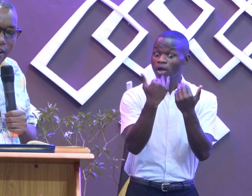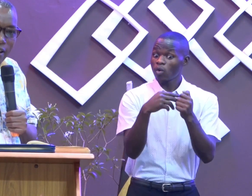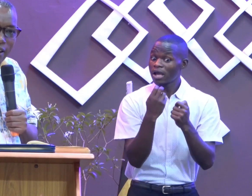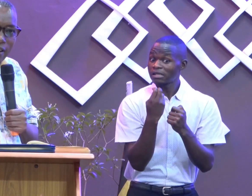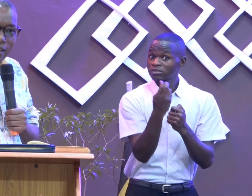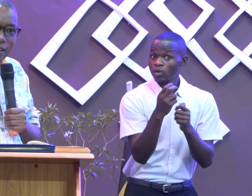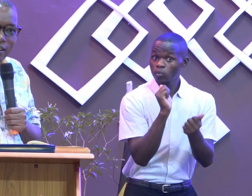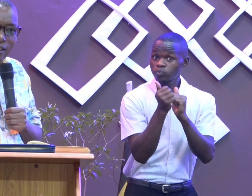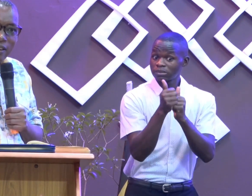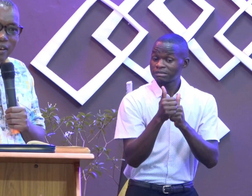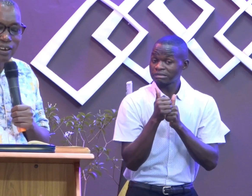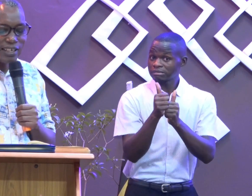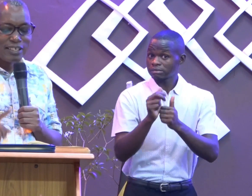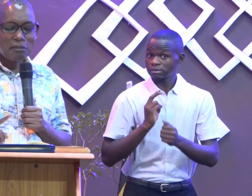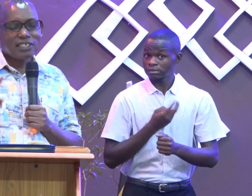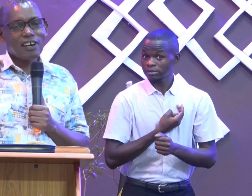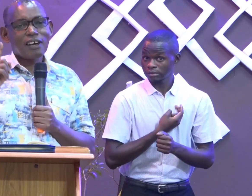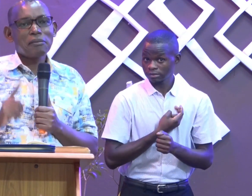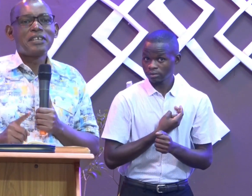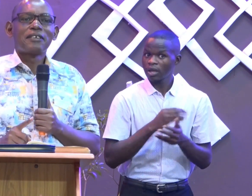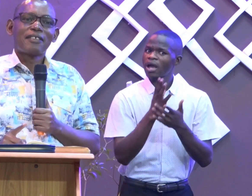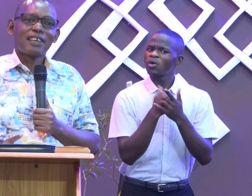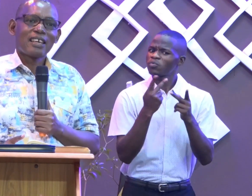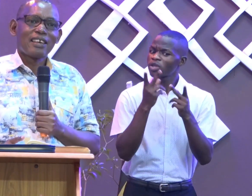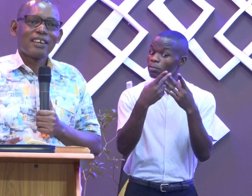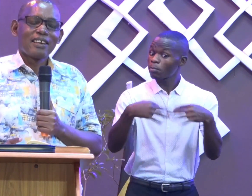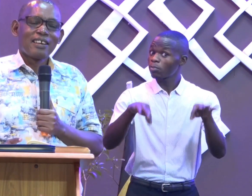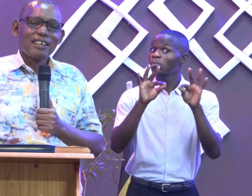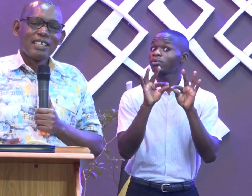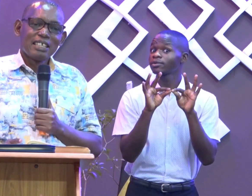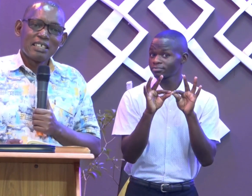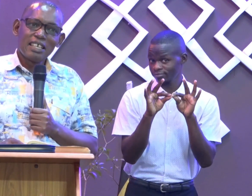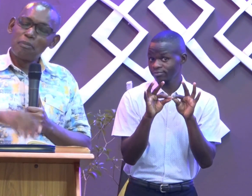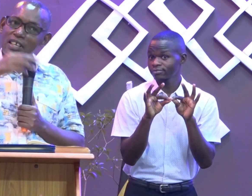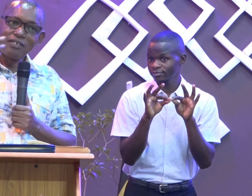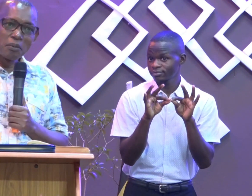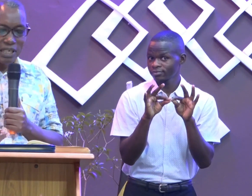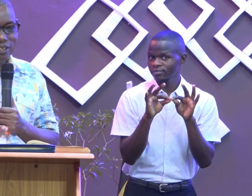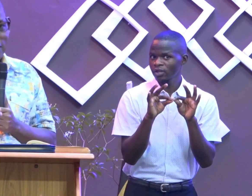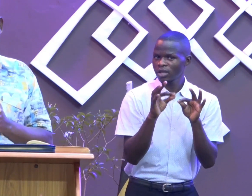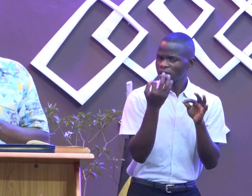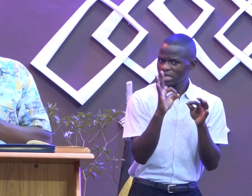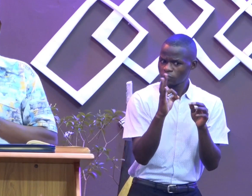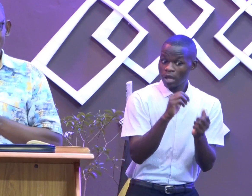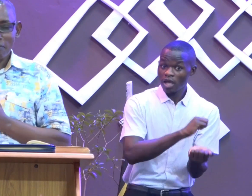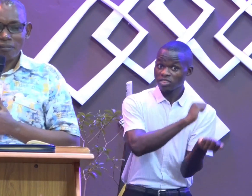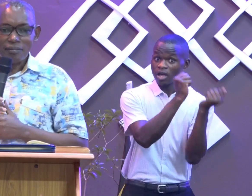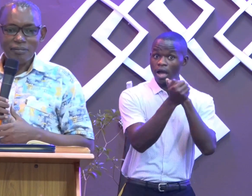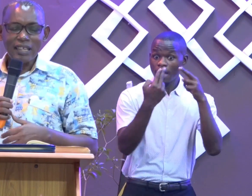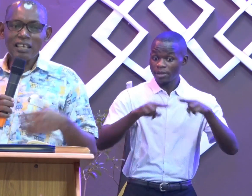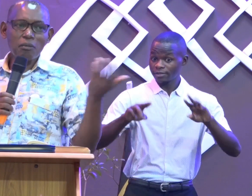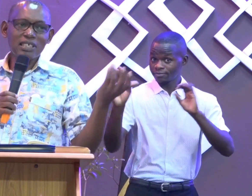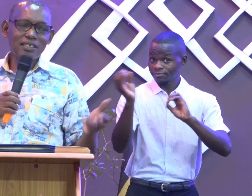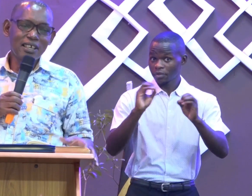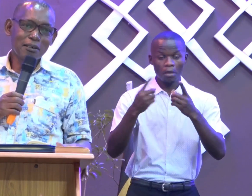is also another way that takes us. Akati kiba kya kabi. Now it would be good. Rapture inzo obutajja. Rapture may not